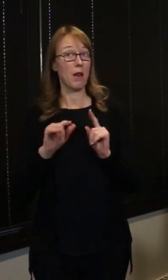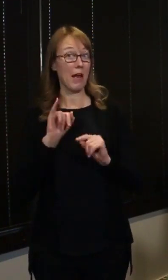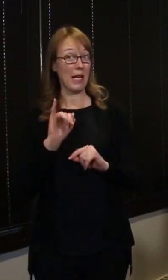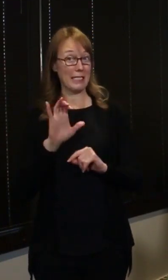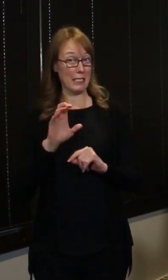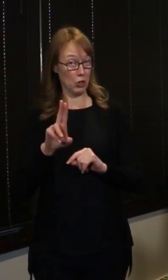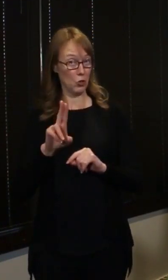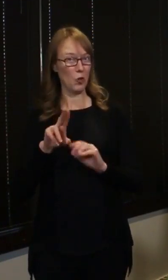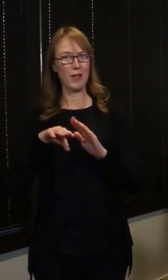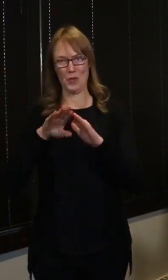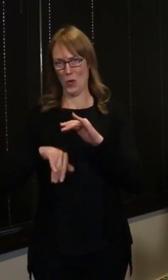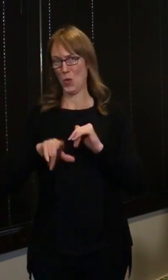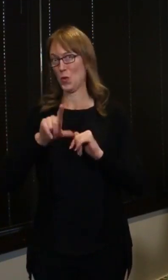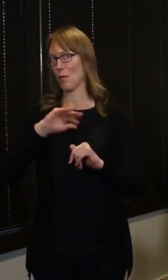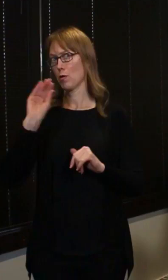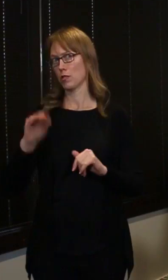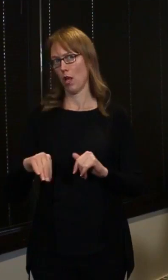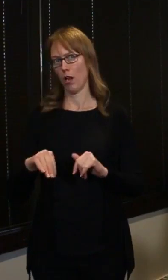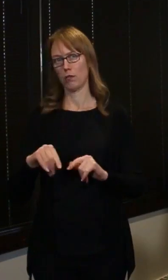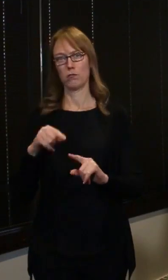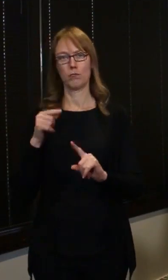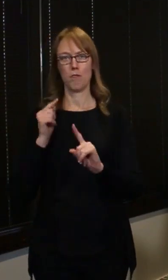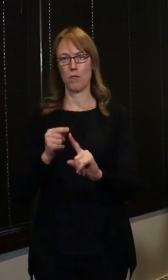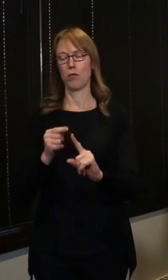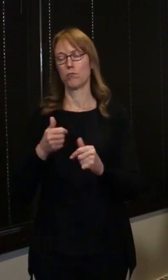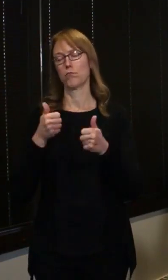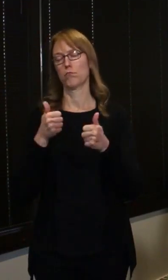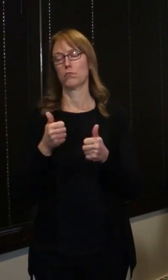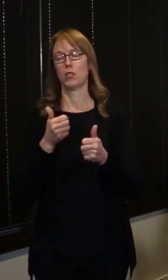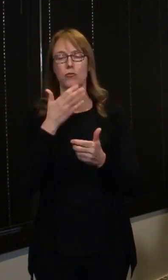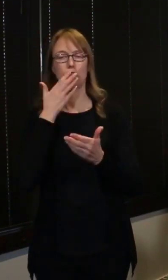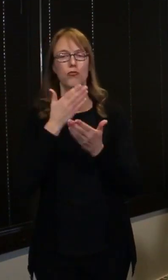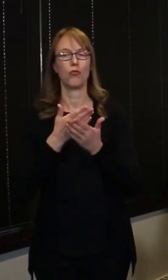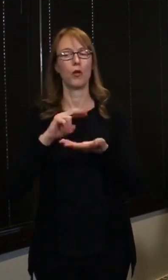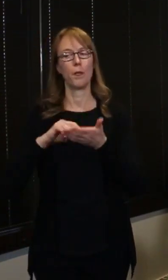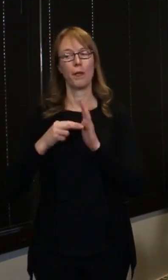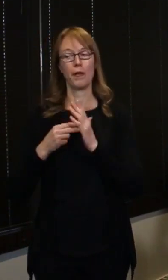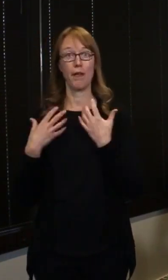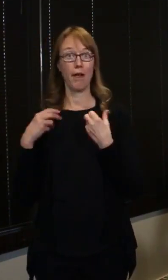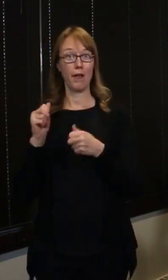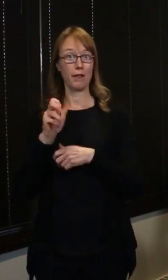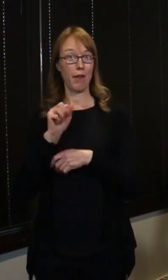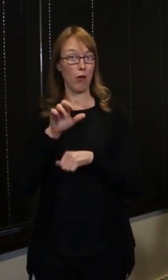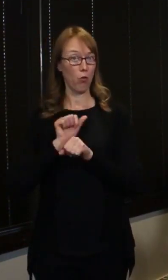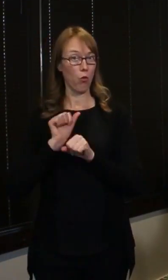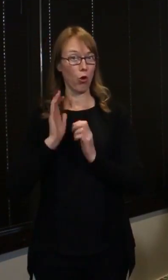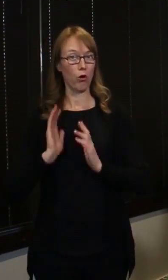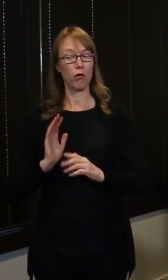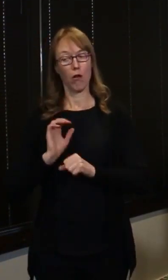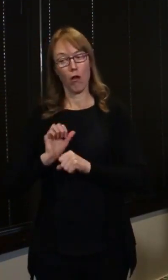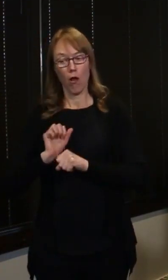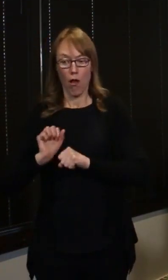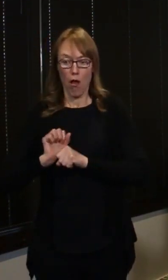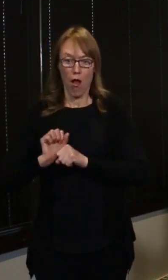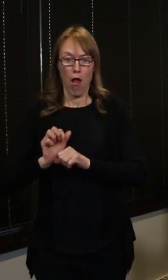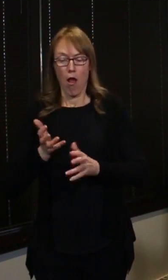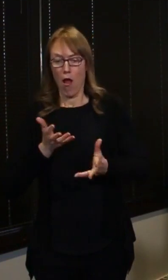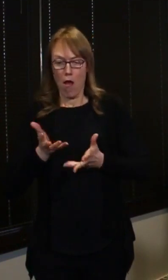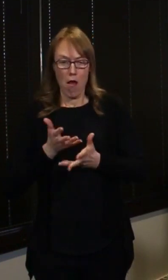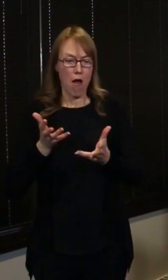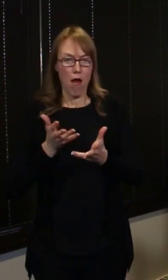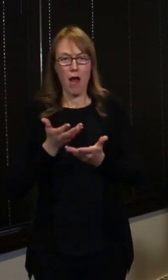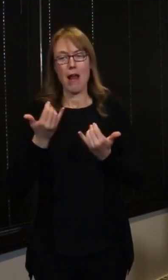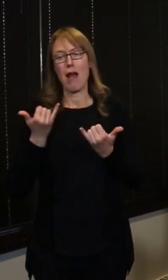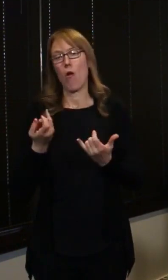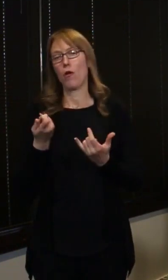mark as well. And so that's good news, because that means it's giving some relief to our healthcare workers who have been working so hard throughout